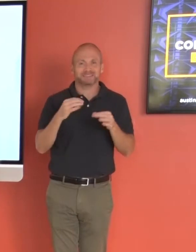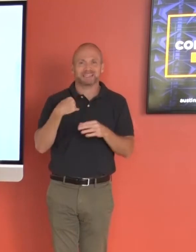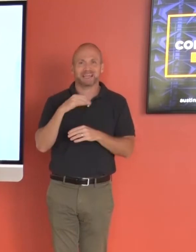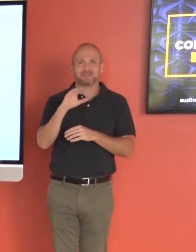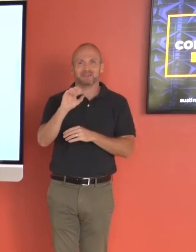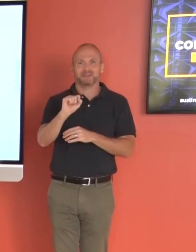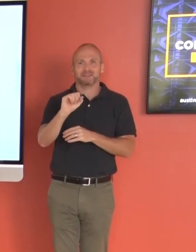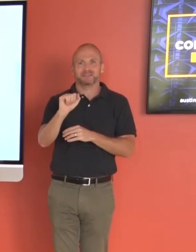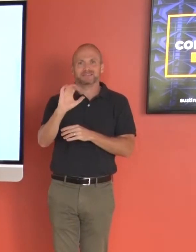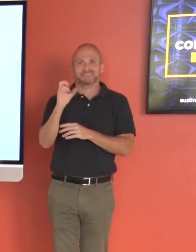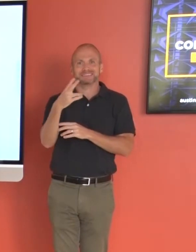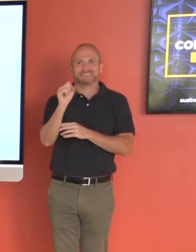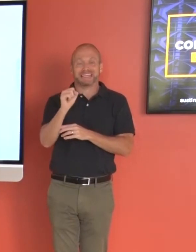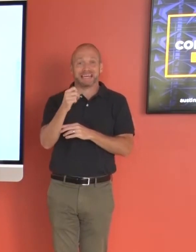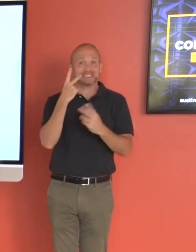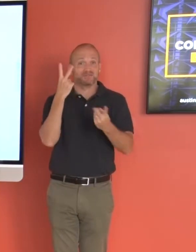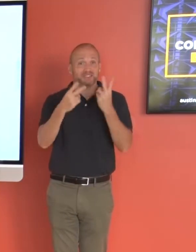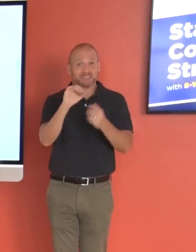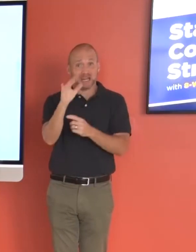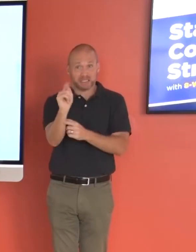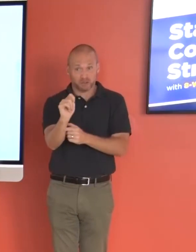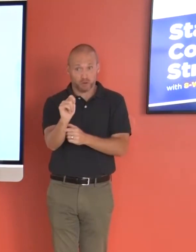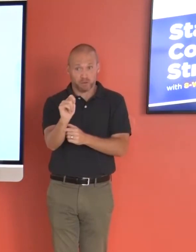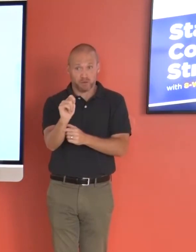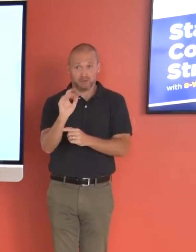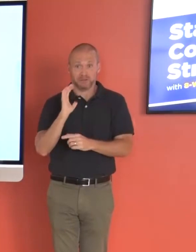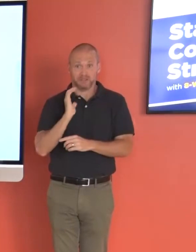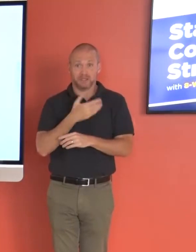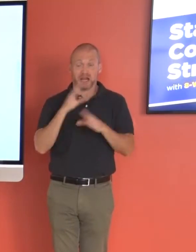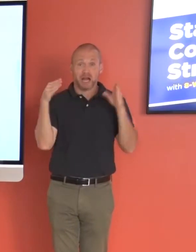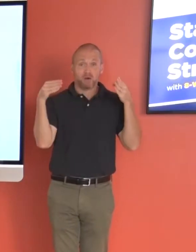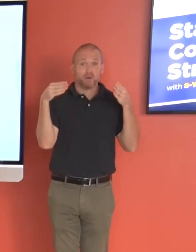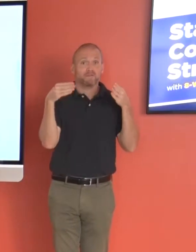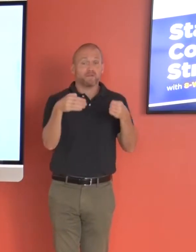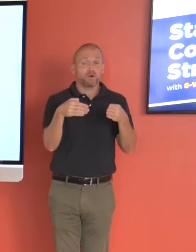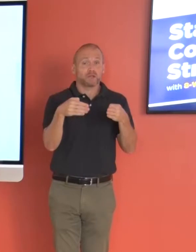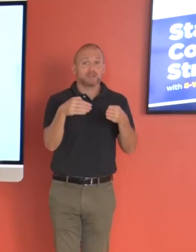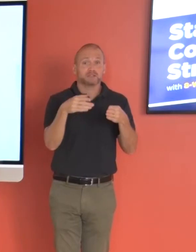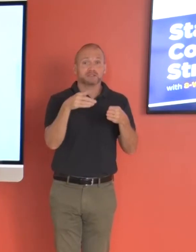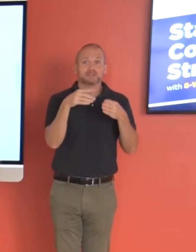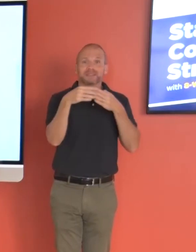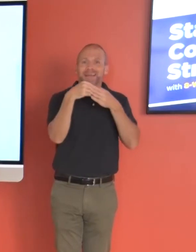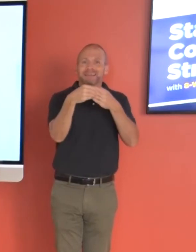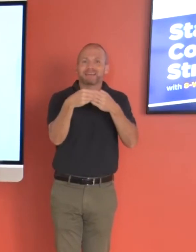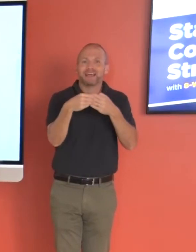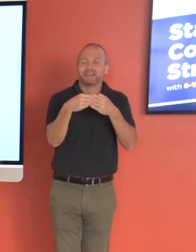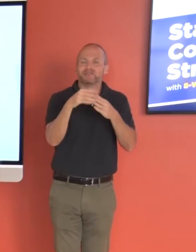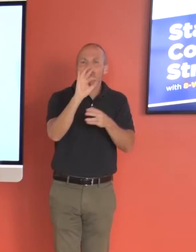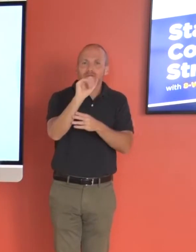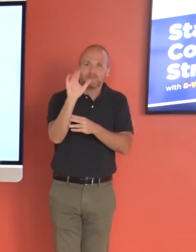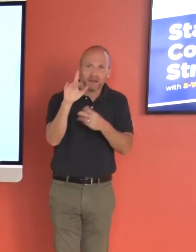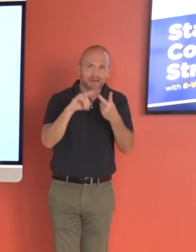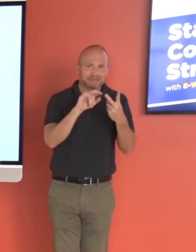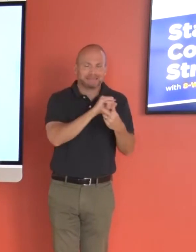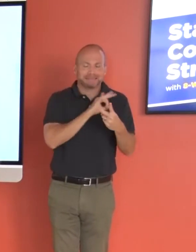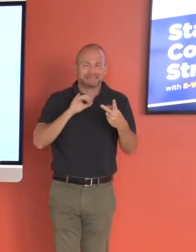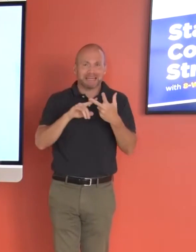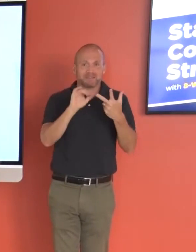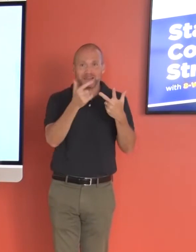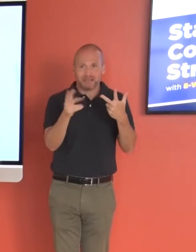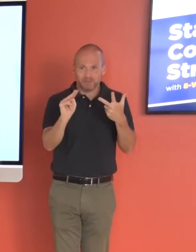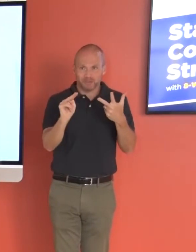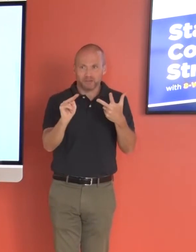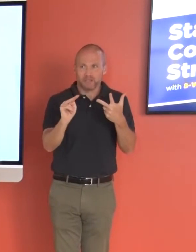in October. Our focus, and this is led by our college members, faculty, staff, and administrators, we